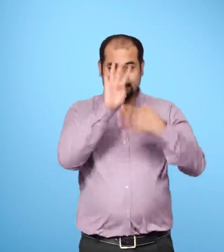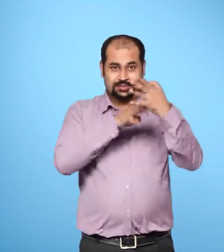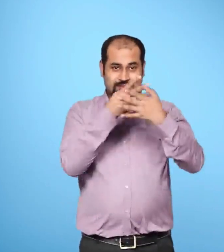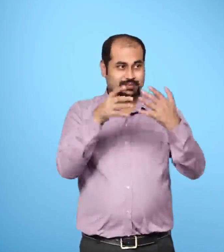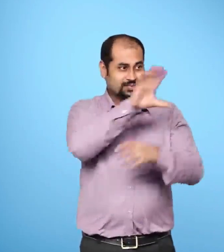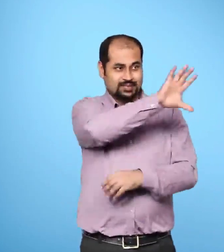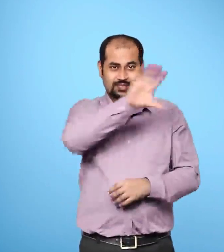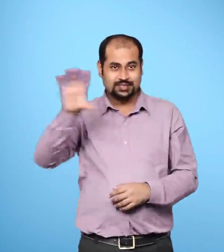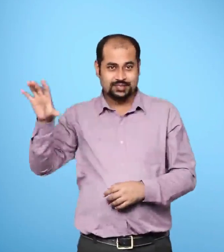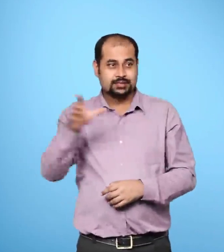Table with 4 columns